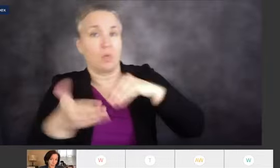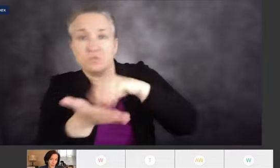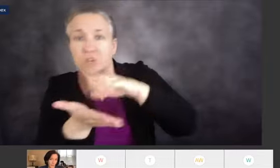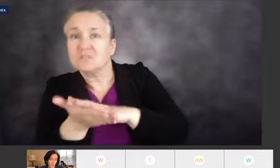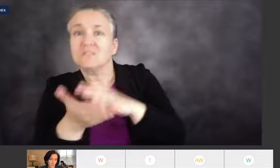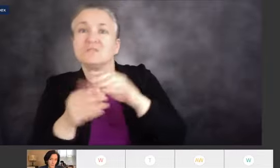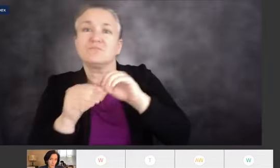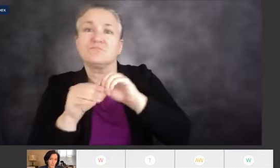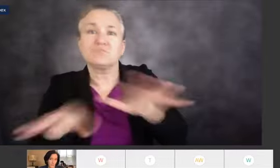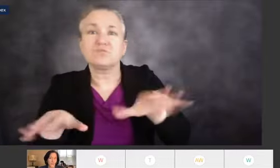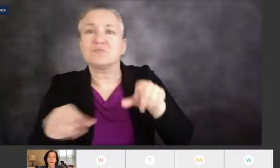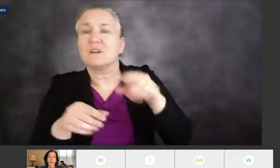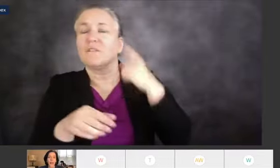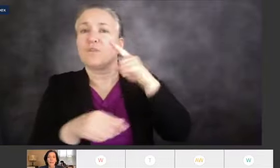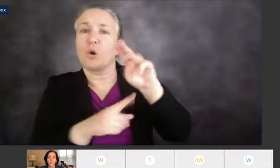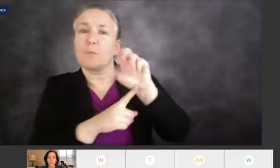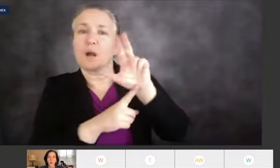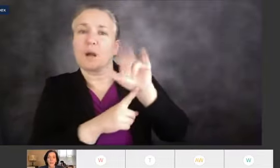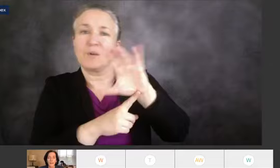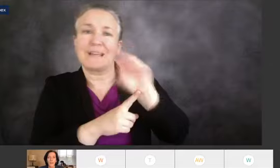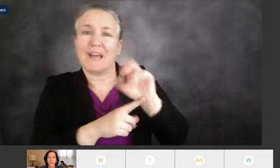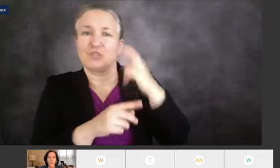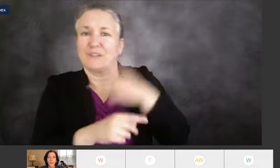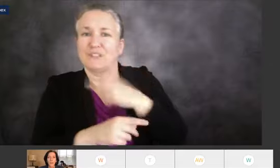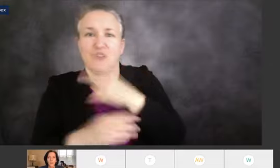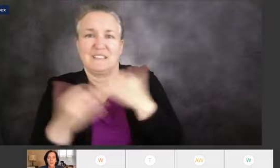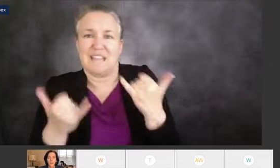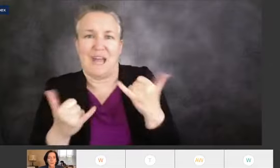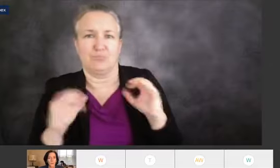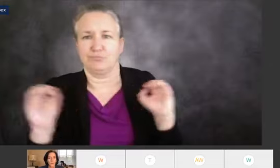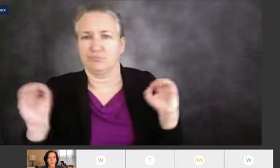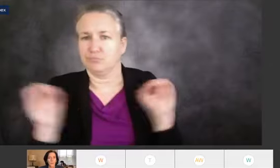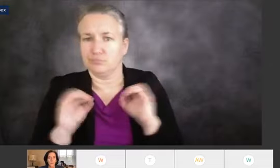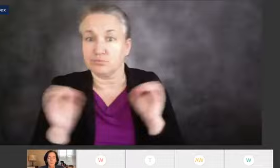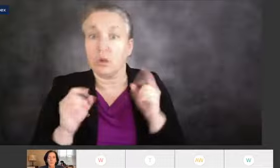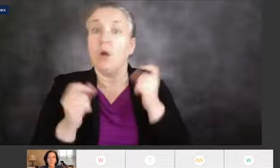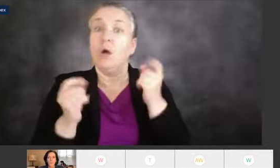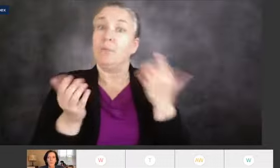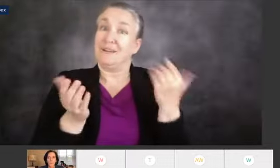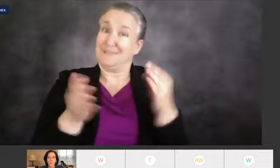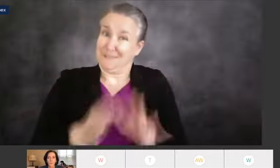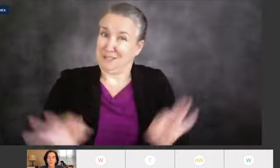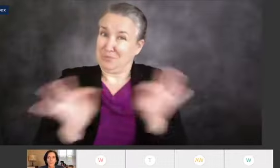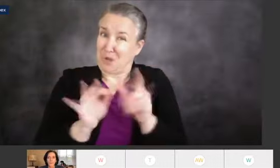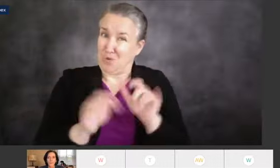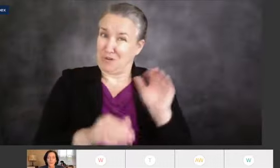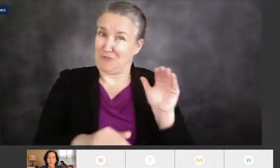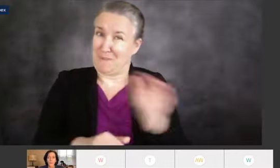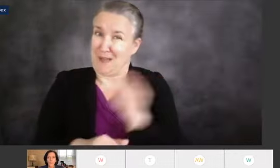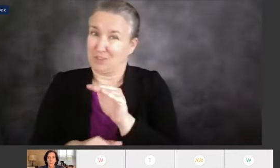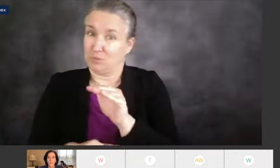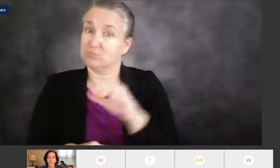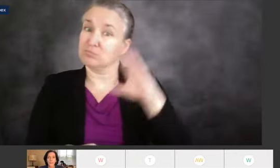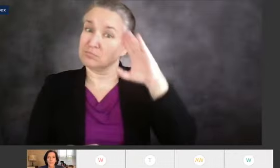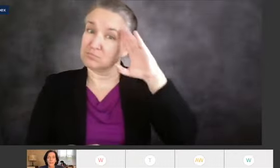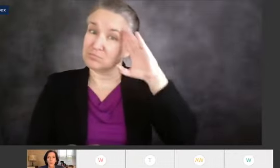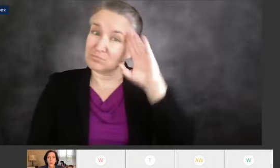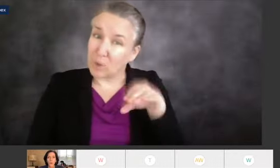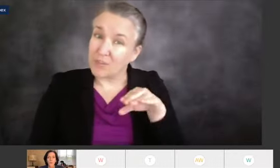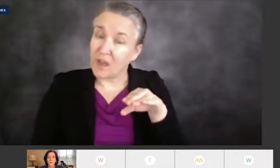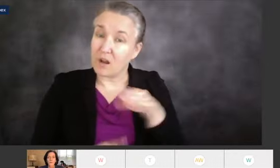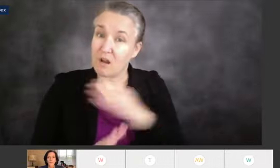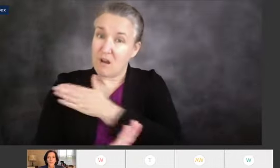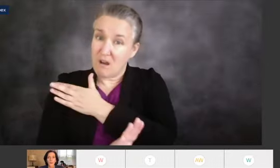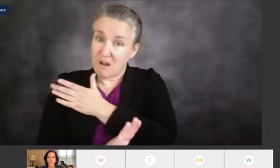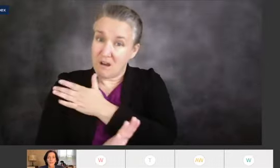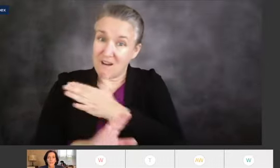Montgomery County restaurants at this point. But, I do just want to remind people that those restaurants until very, very recently